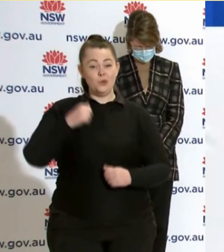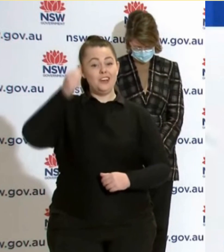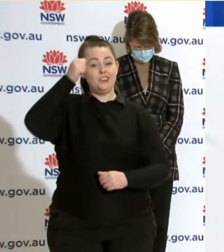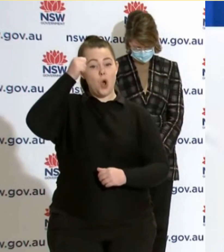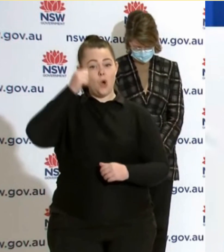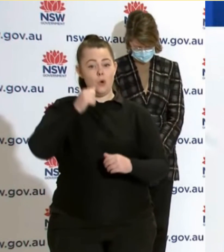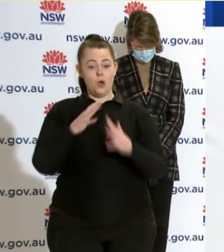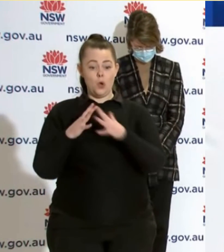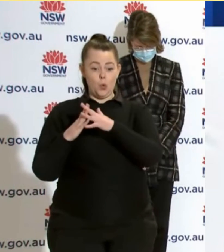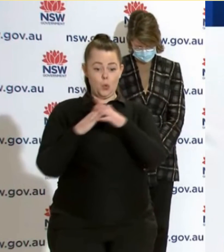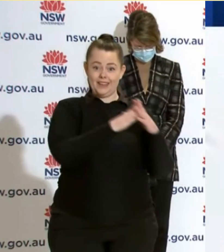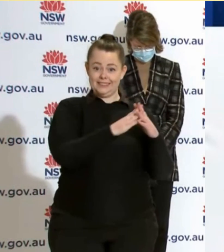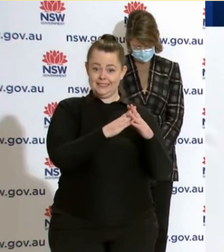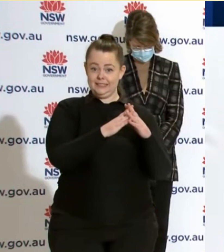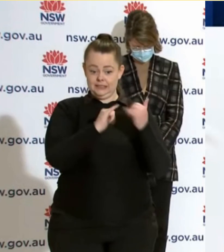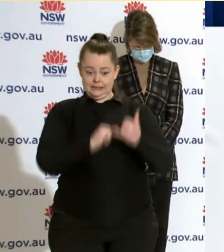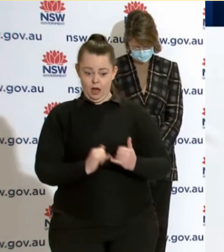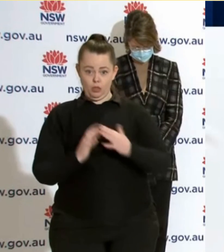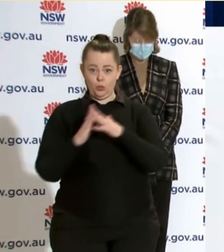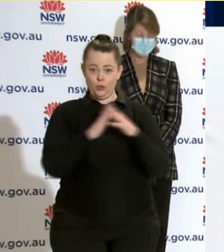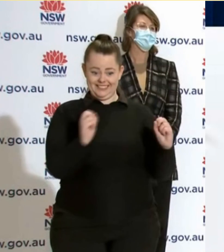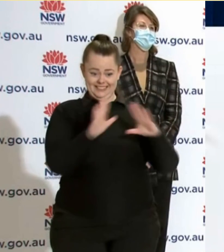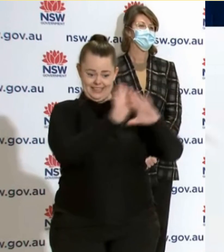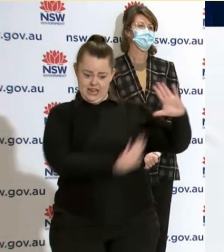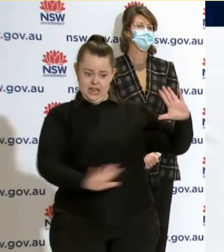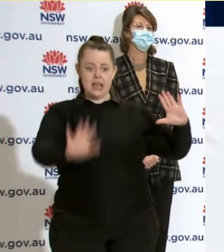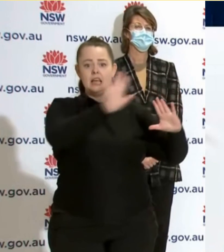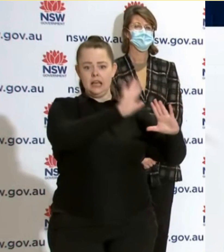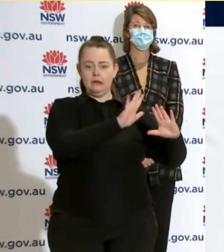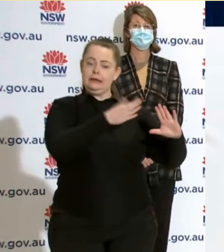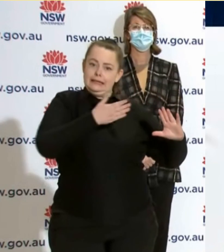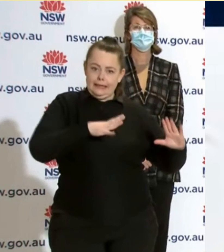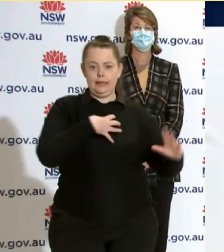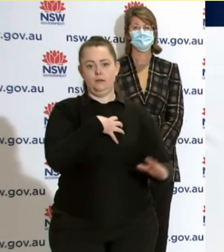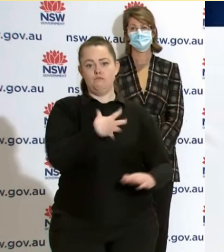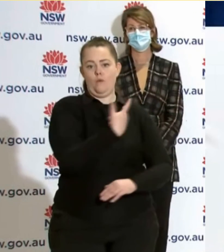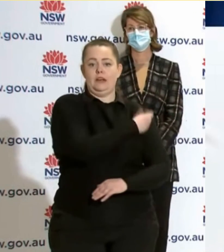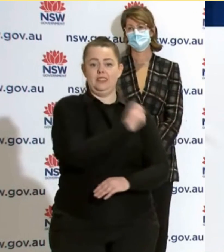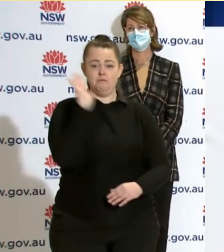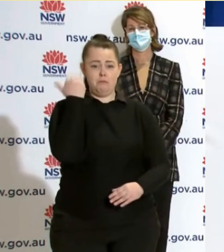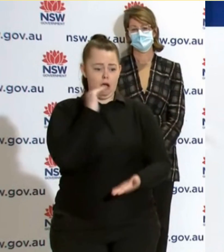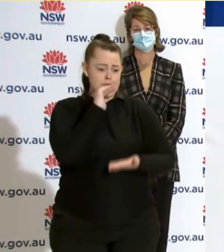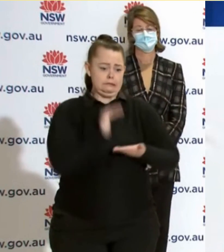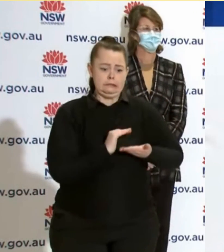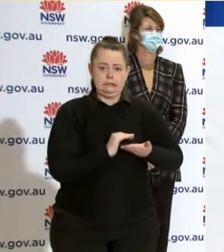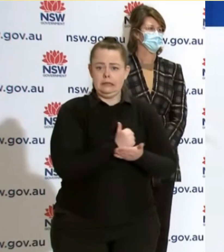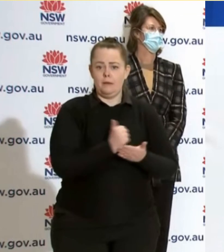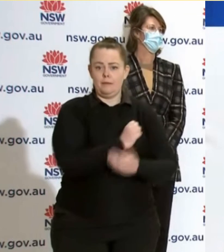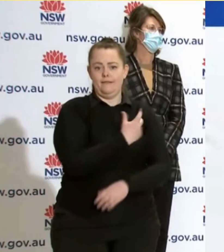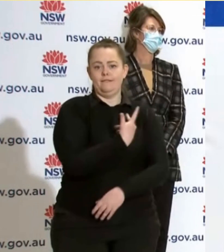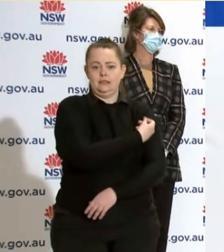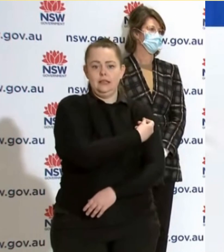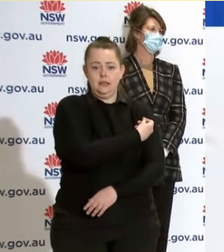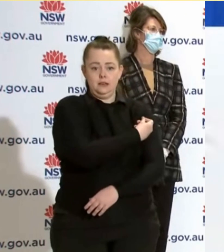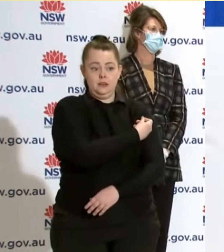going into this outbreak they had lower rates of vaccination. So can I just say please go to the website, get